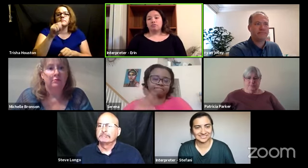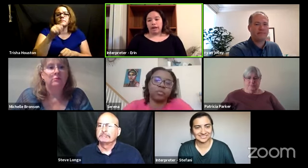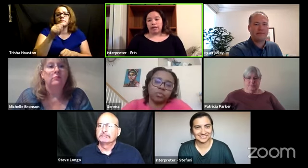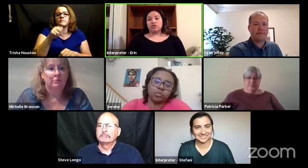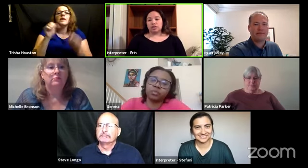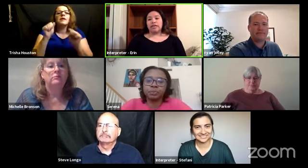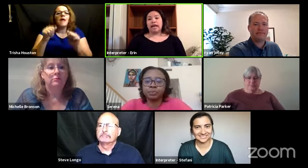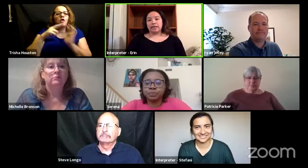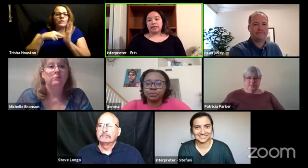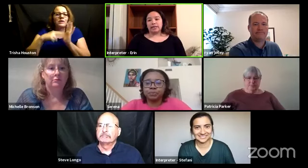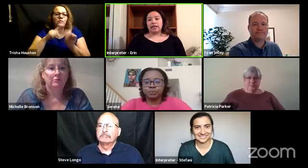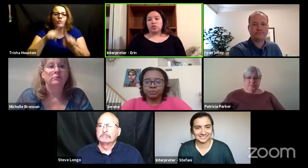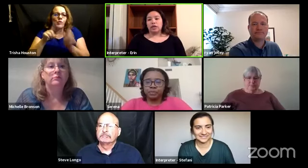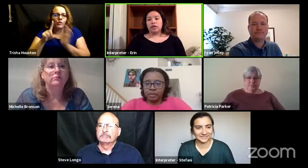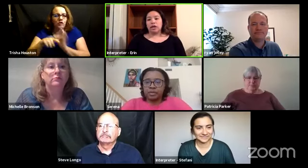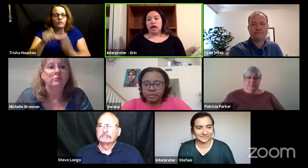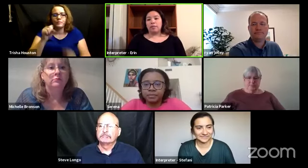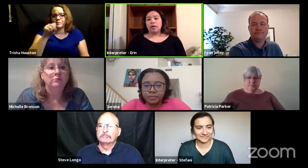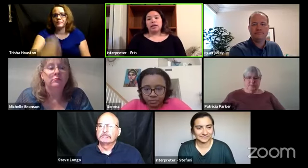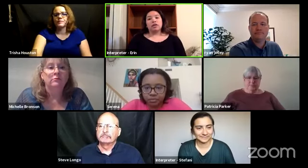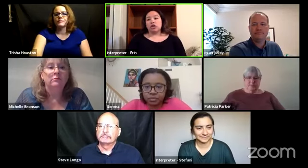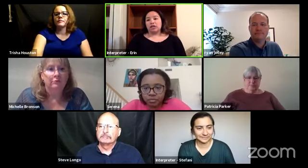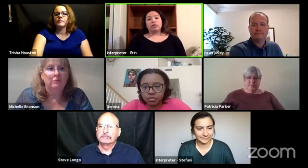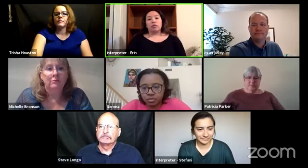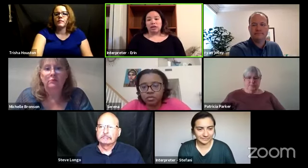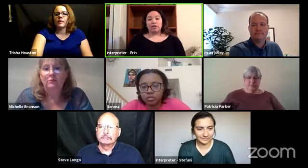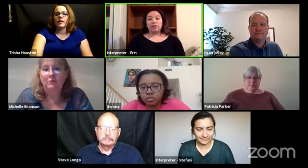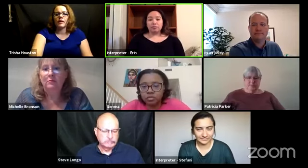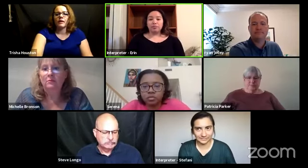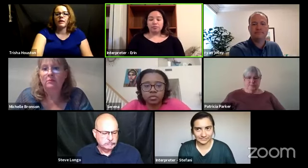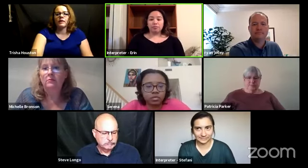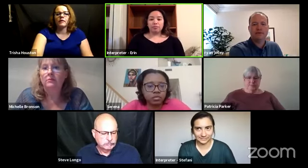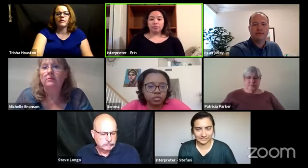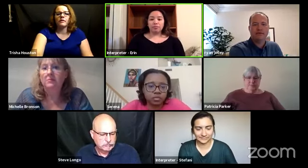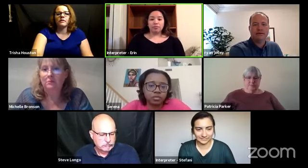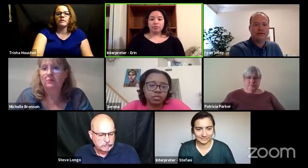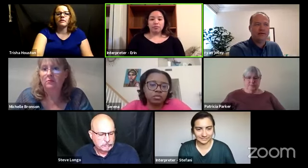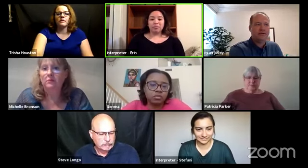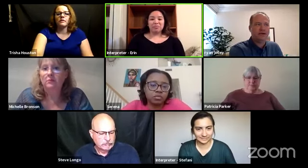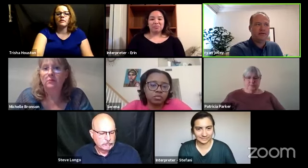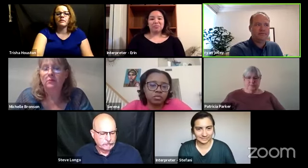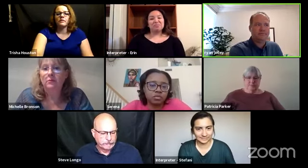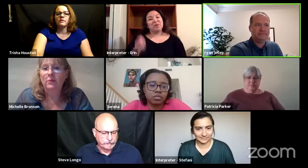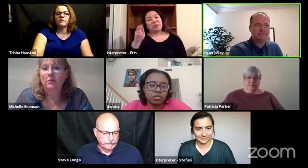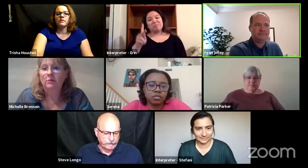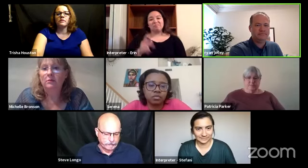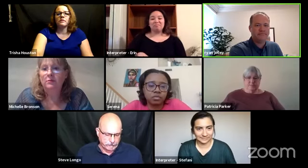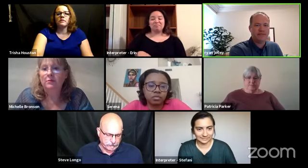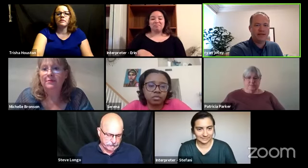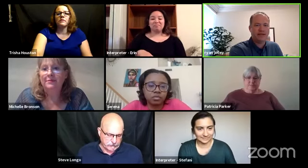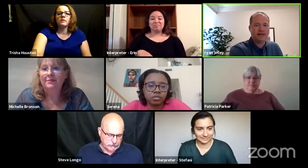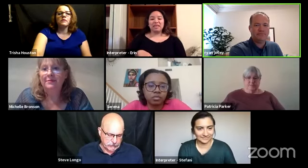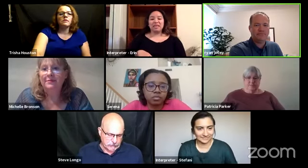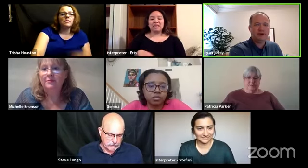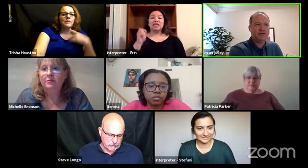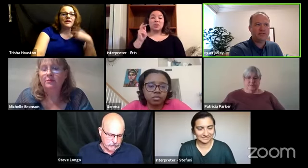Right, and Tricia saying, yes, we can look at the report later. Okay. So I'll